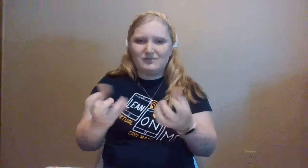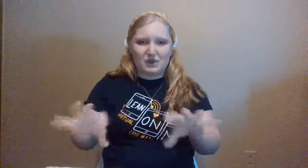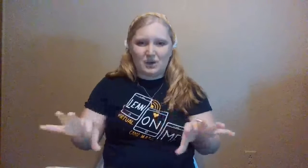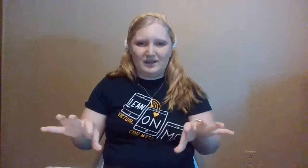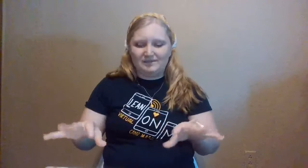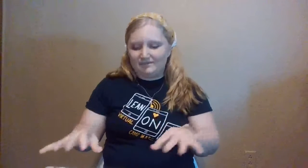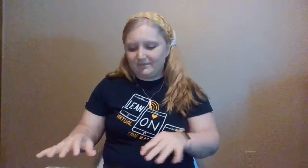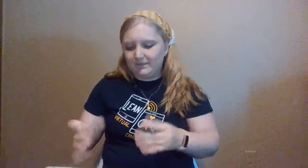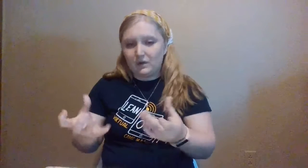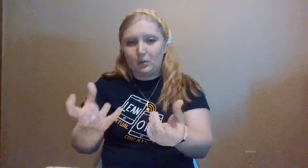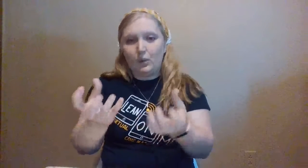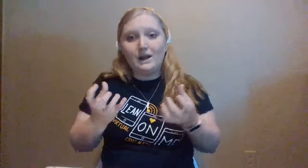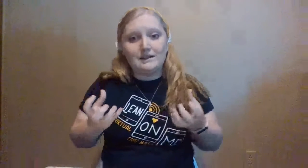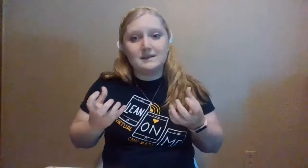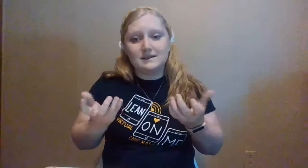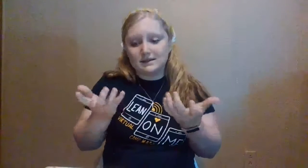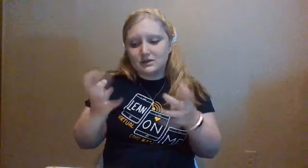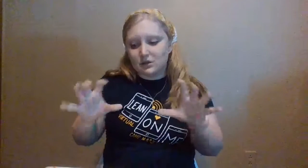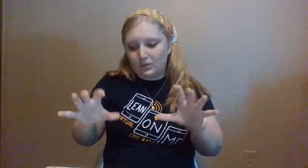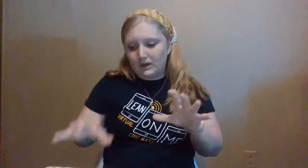Don't want. So want, don't want.